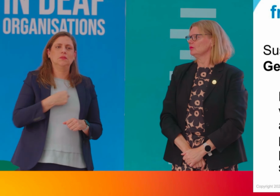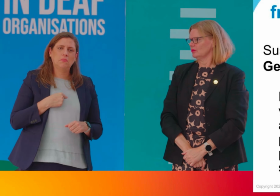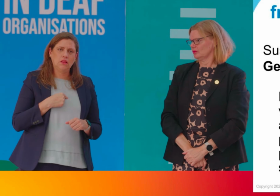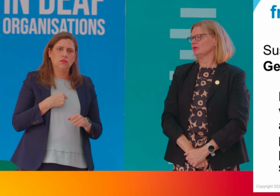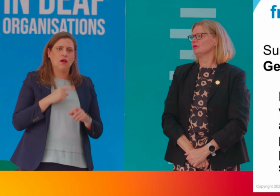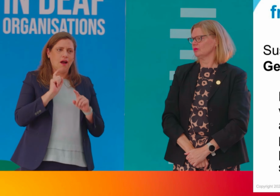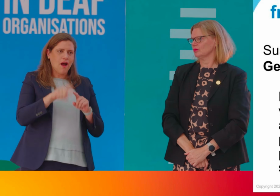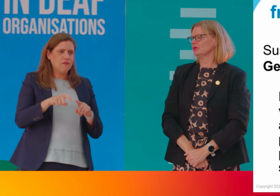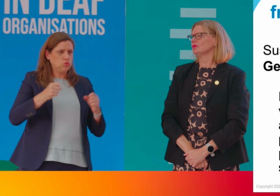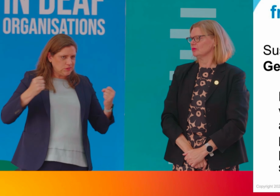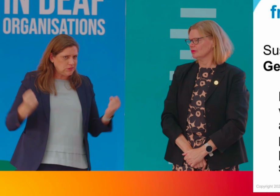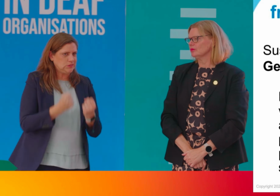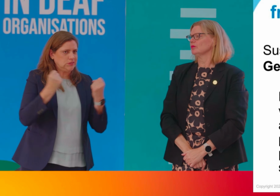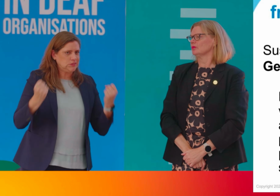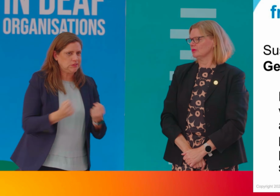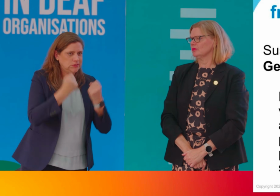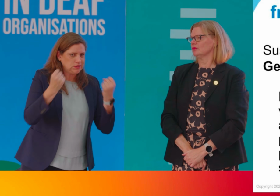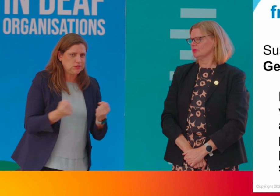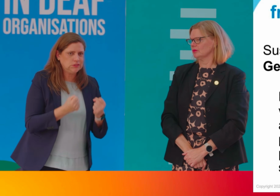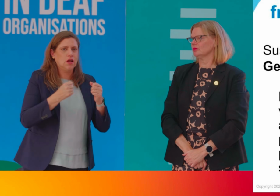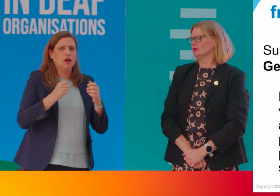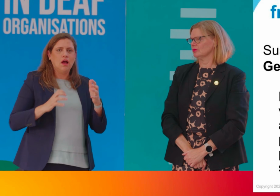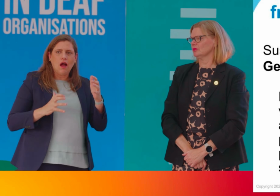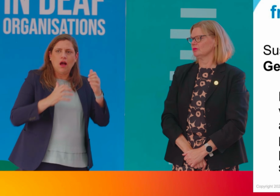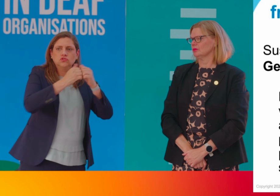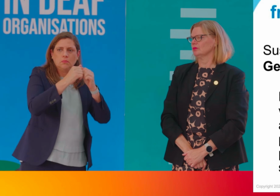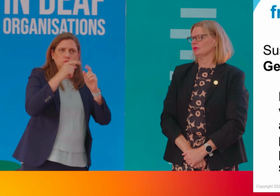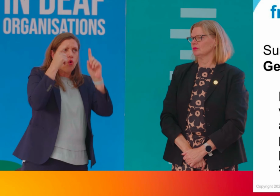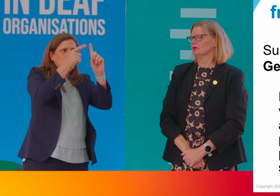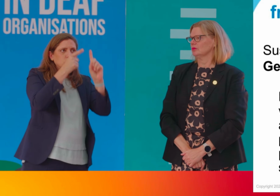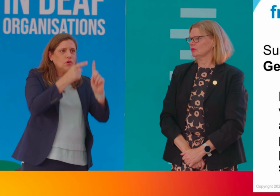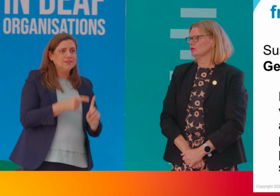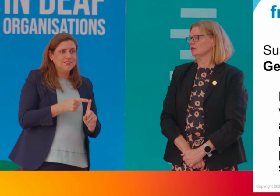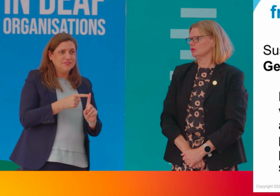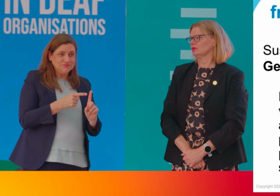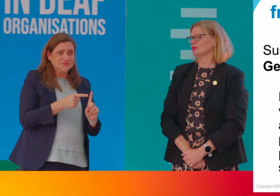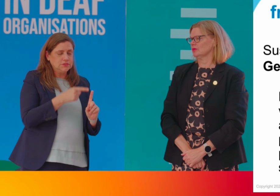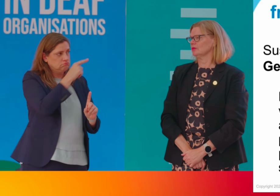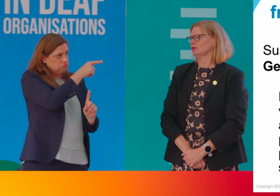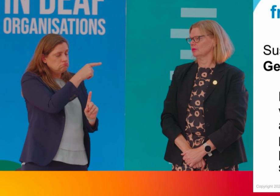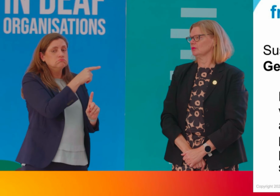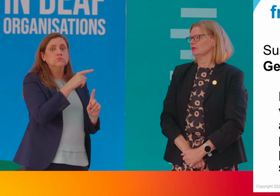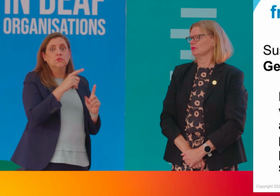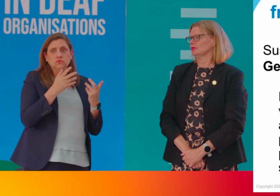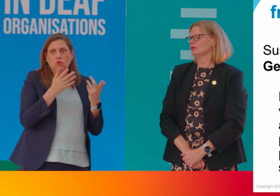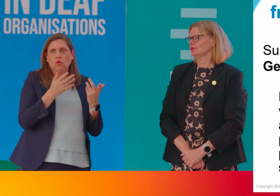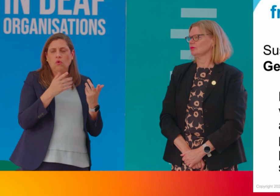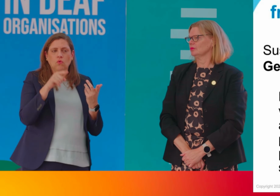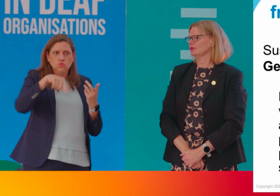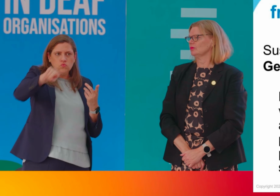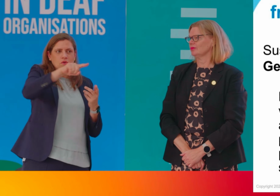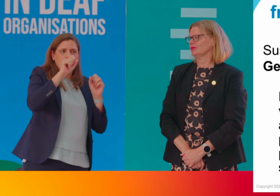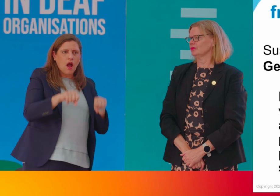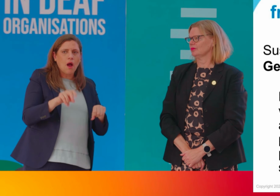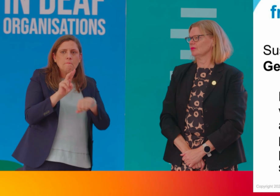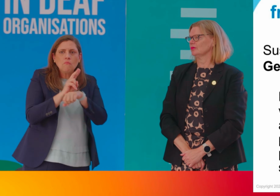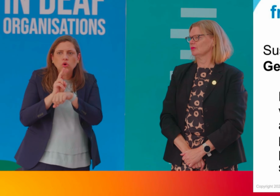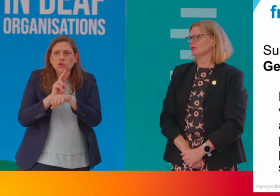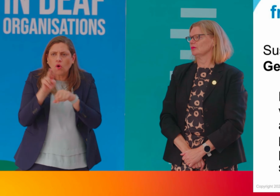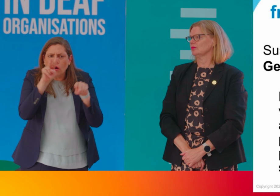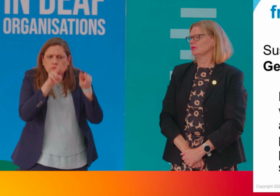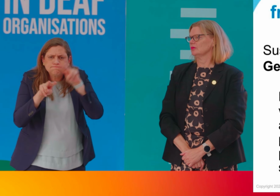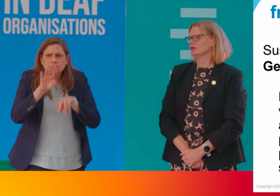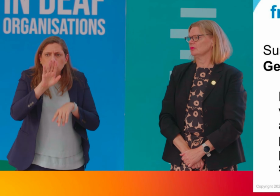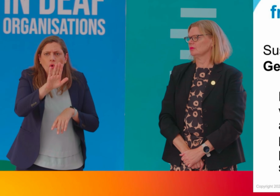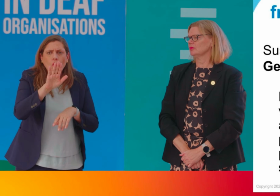What is important to note is that your government has a commitment towards the achievement of these sustainable